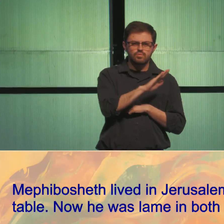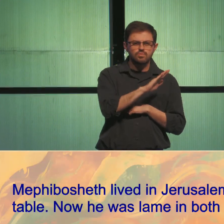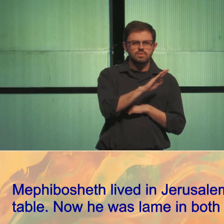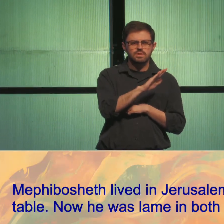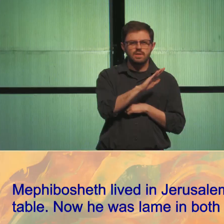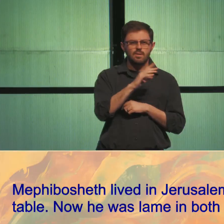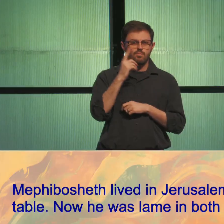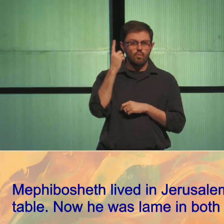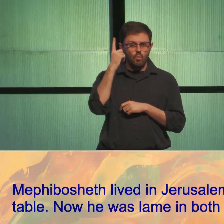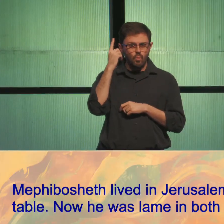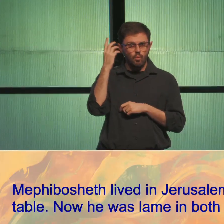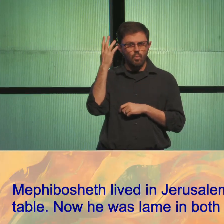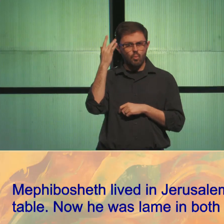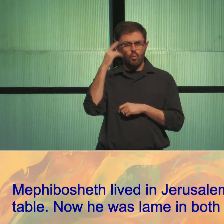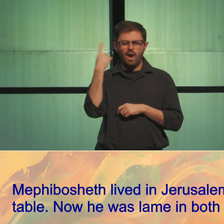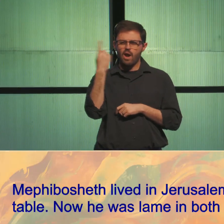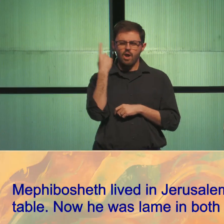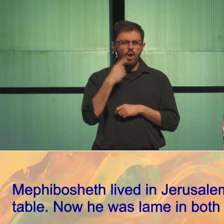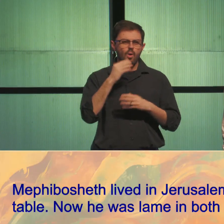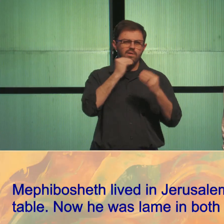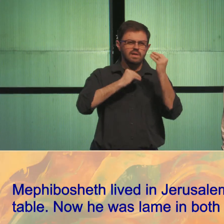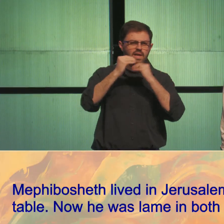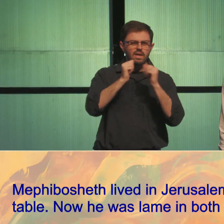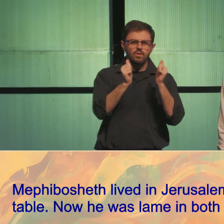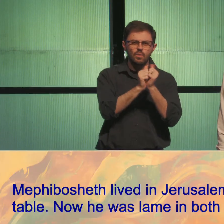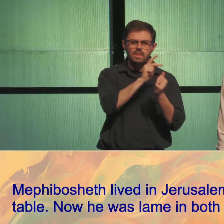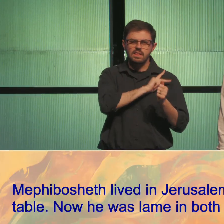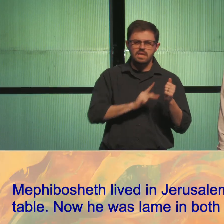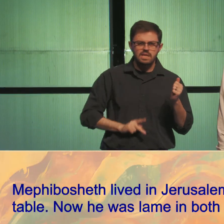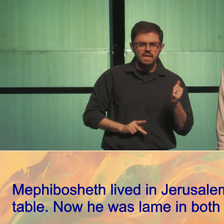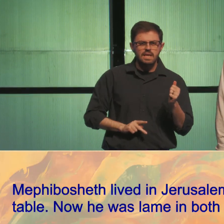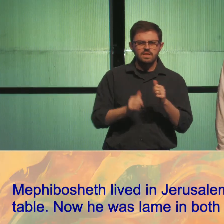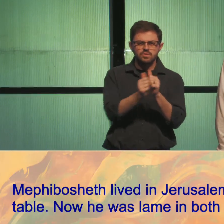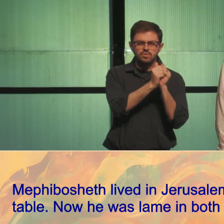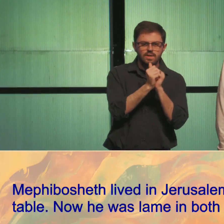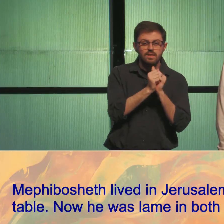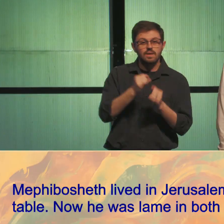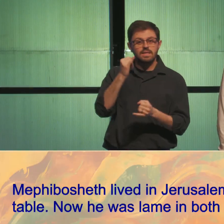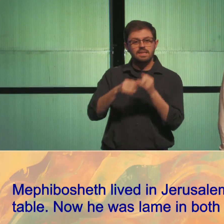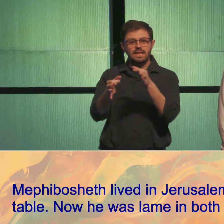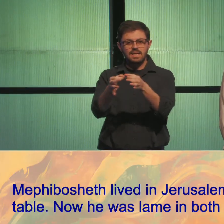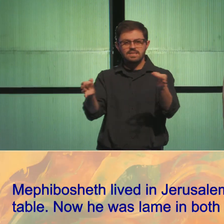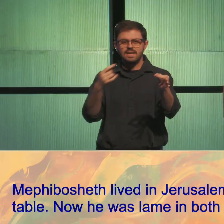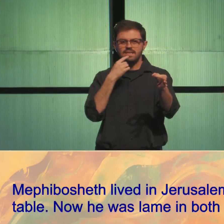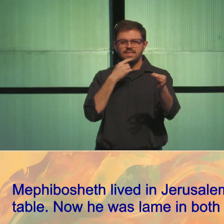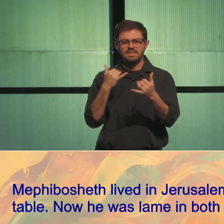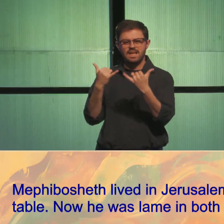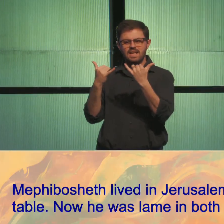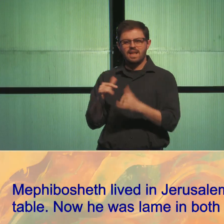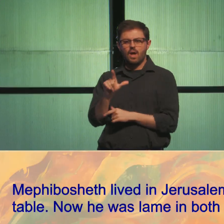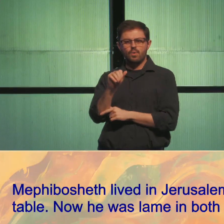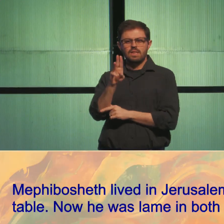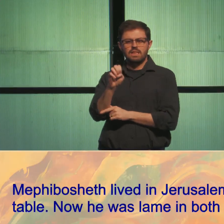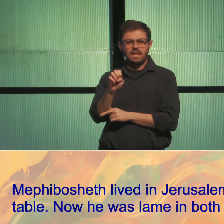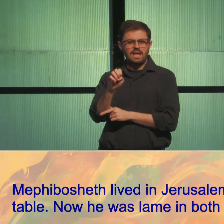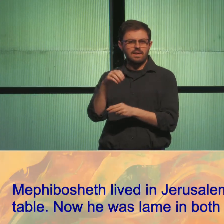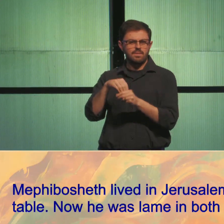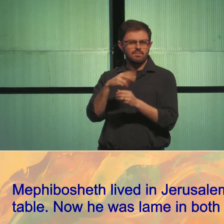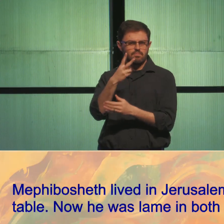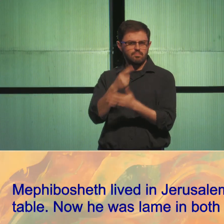always ate at the king's table. And what is the last line? Now he was lame in both his feet.